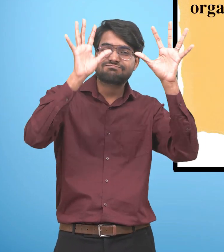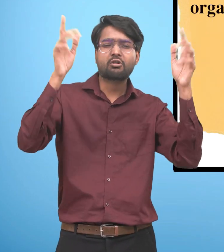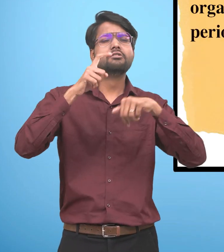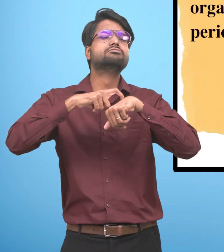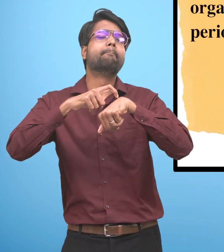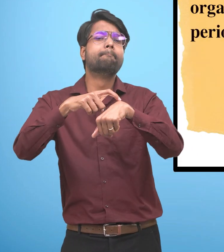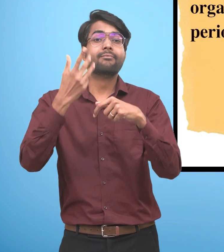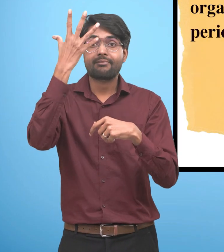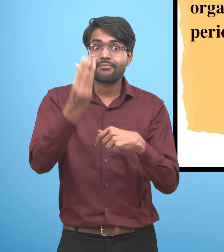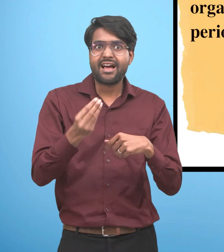events periodically.